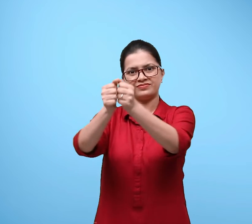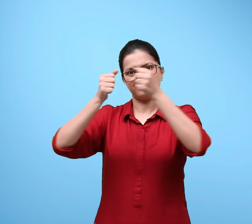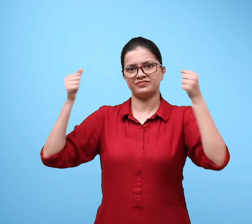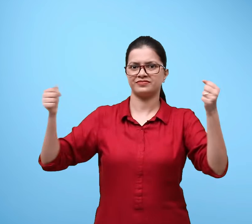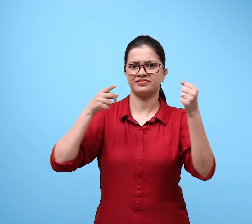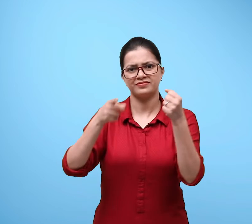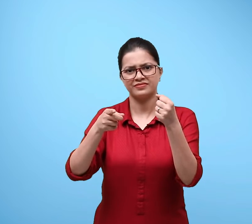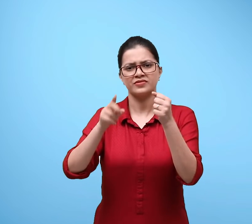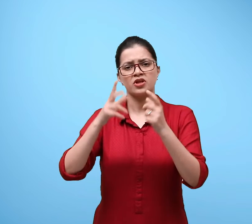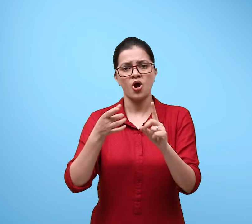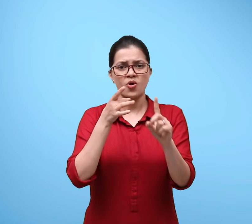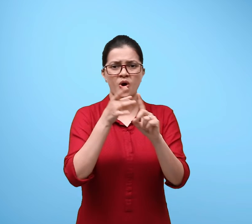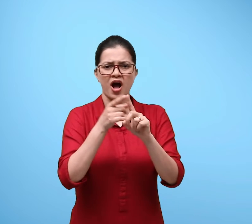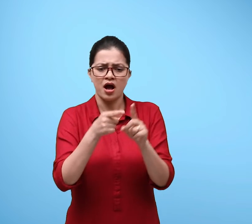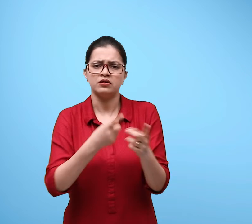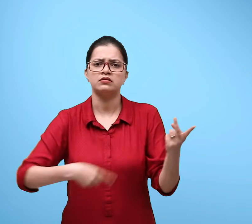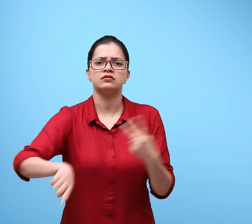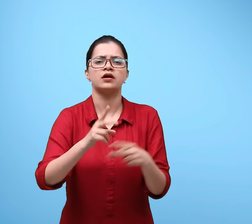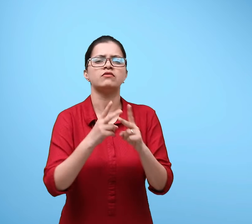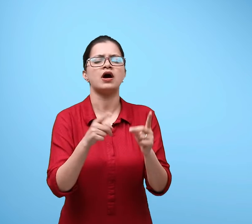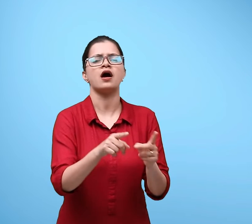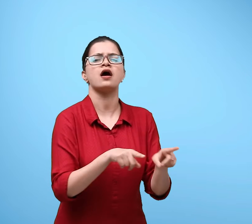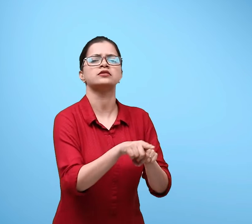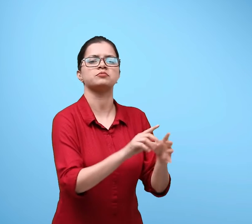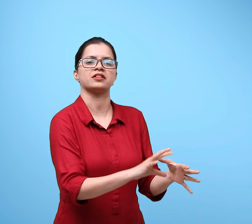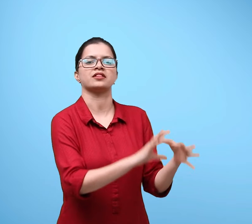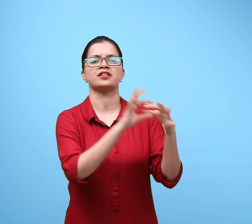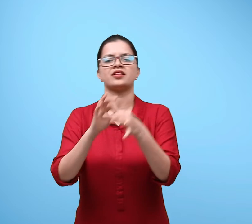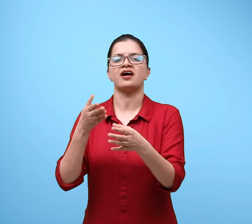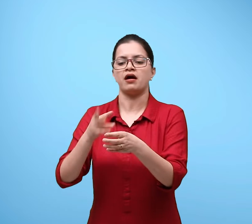Wood, cardboard, and metals are examples of opaque materials.